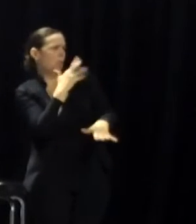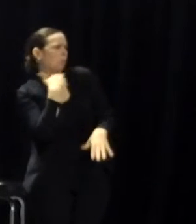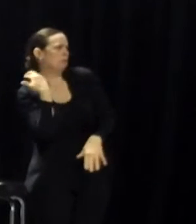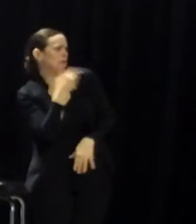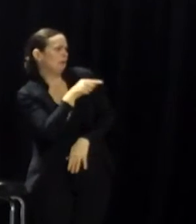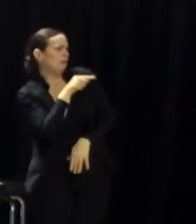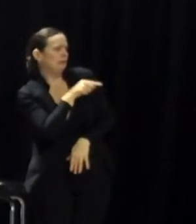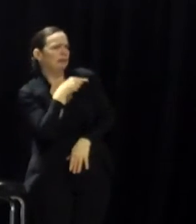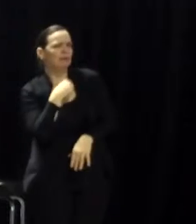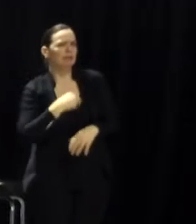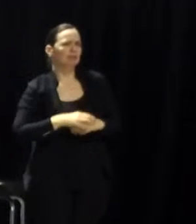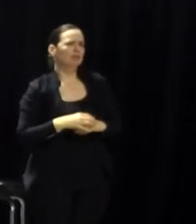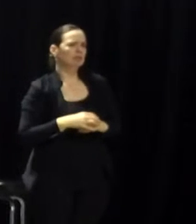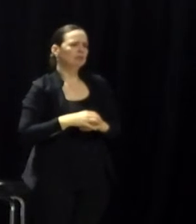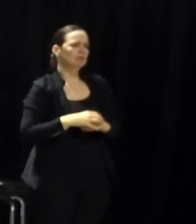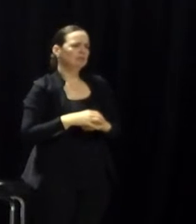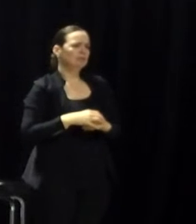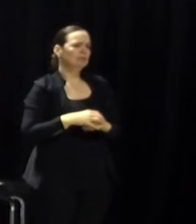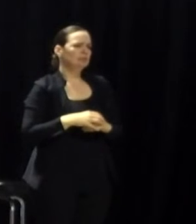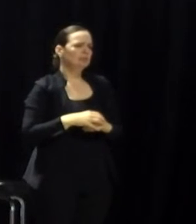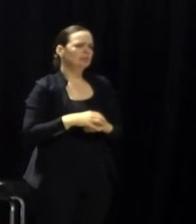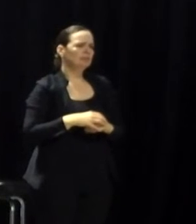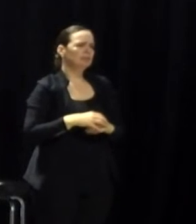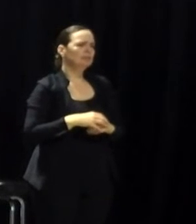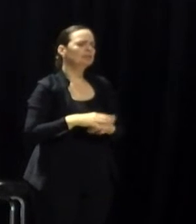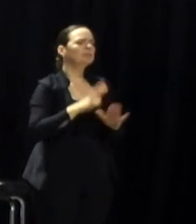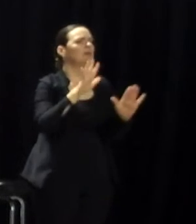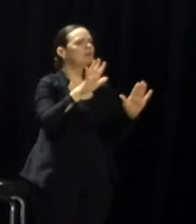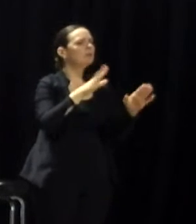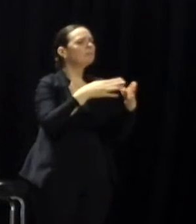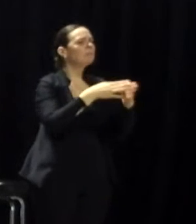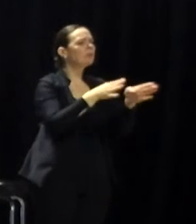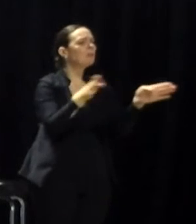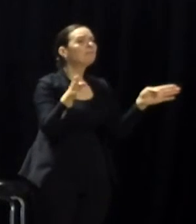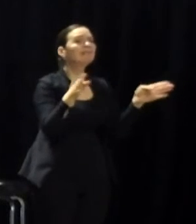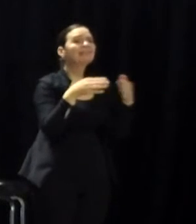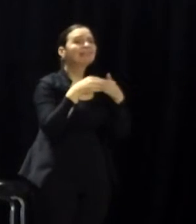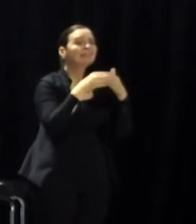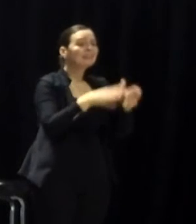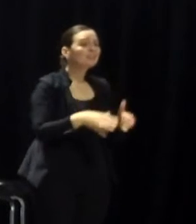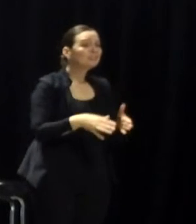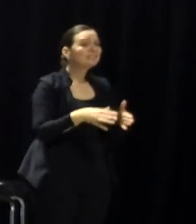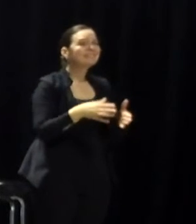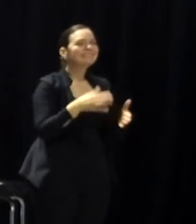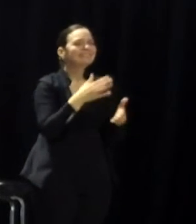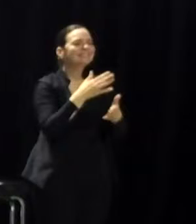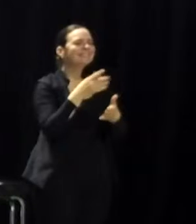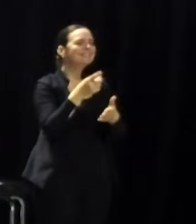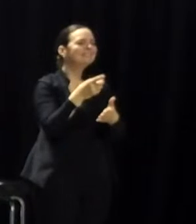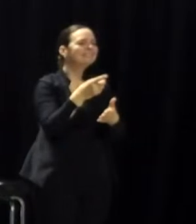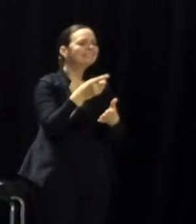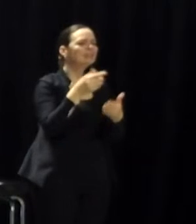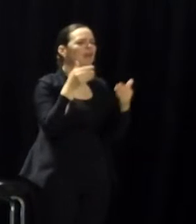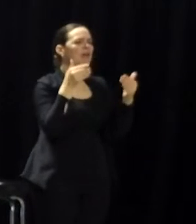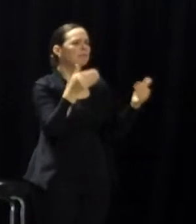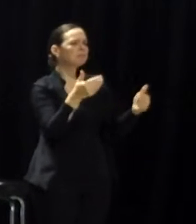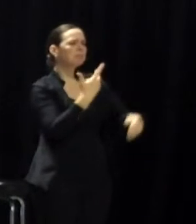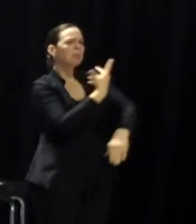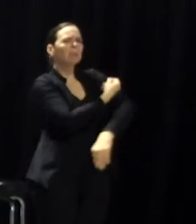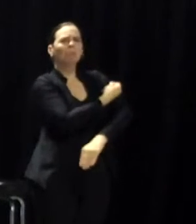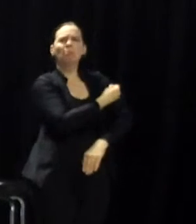with public leaders, I think in the beginning, the idea was with public leaders, you have them get a vaccine to prove that it's